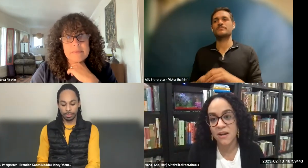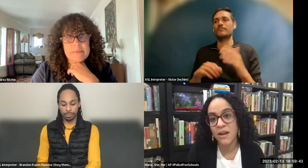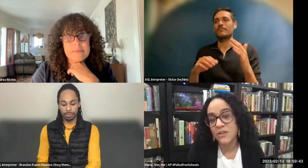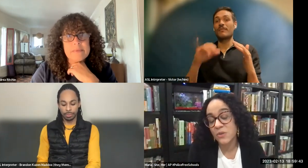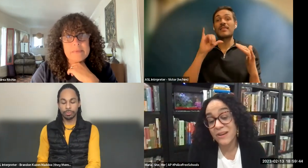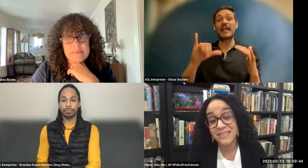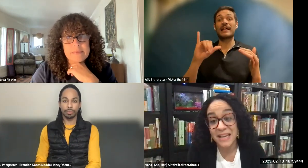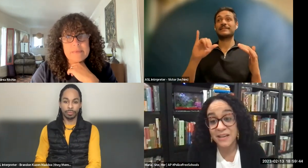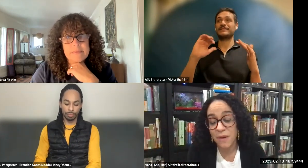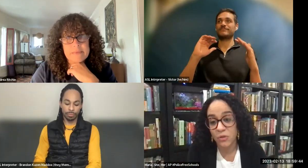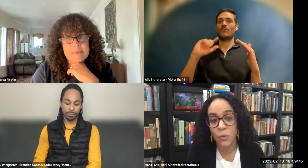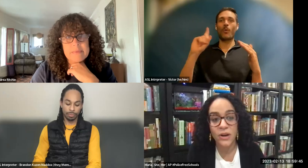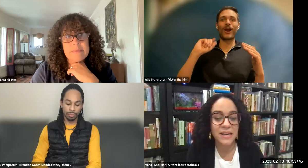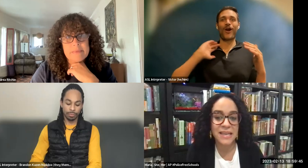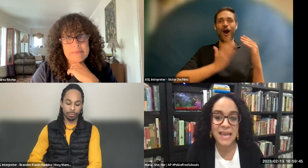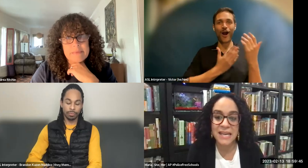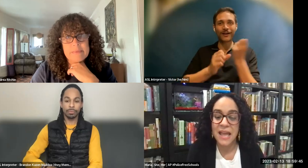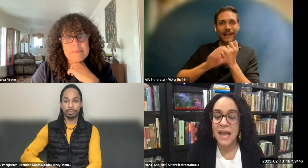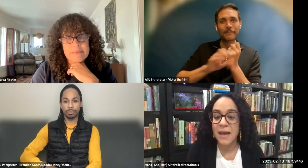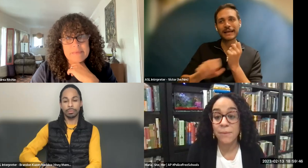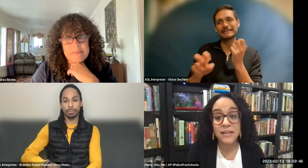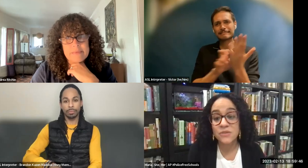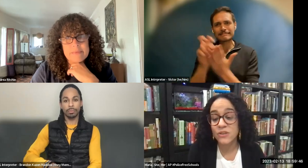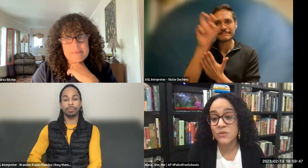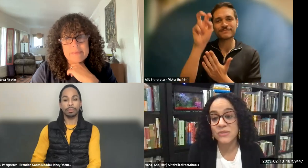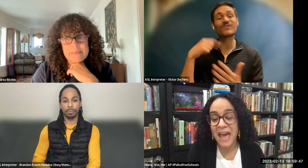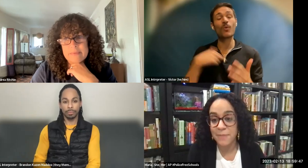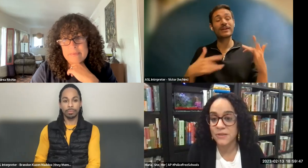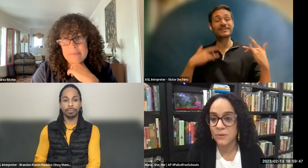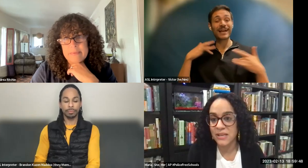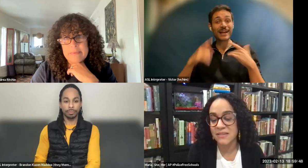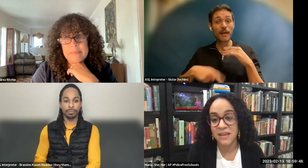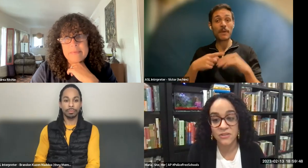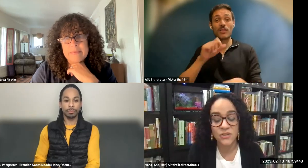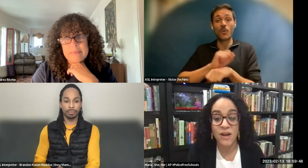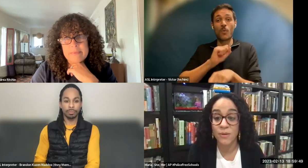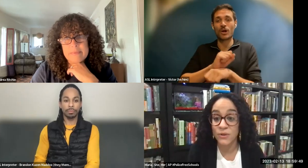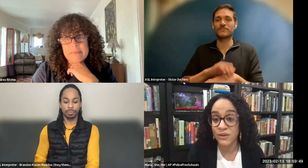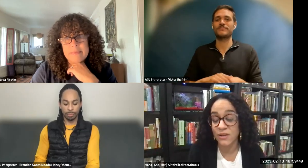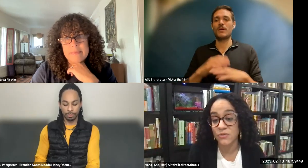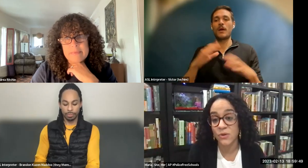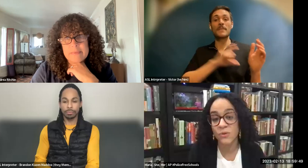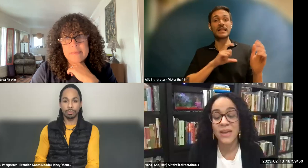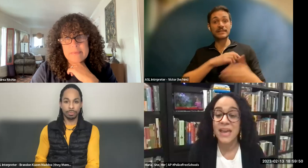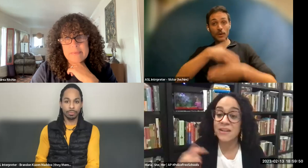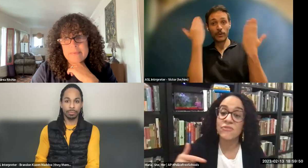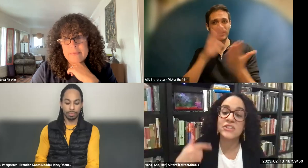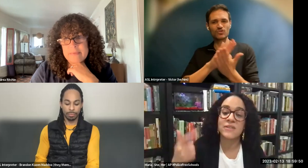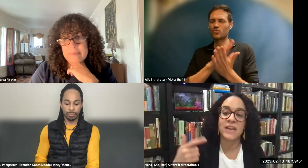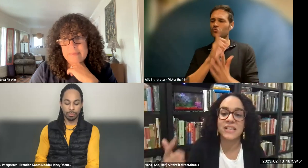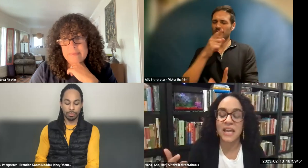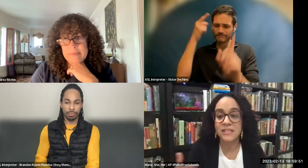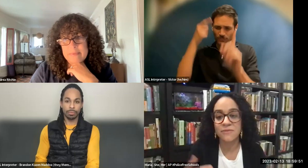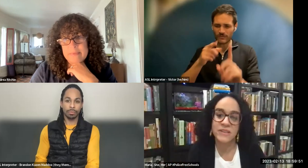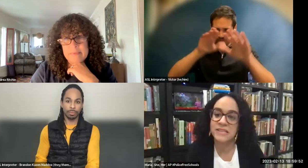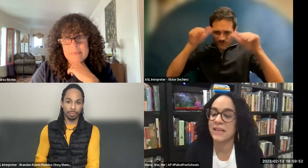this year. So we're excited about the work. And again, Police-Free Schools absolutely is centered around community control and a vision